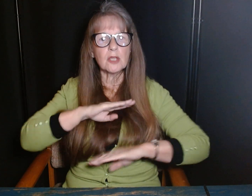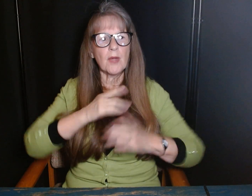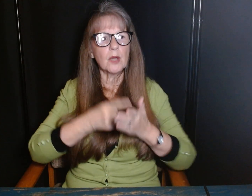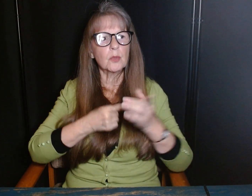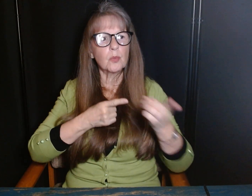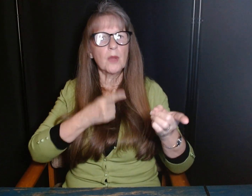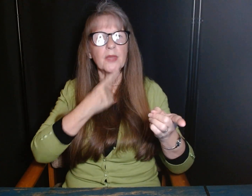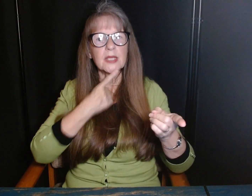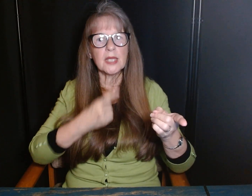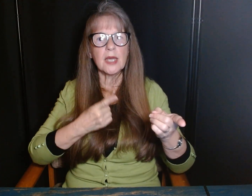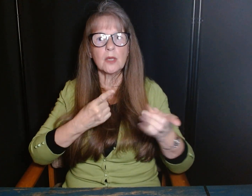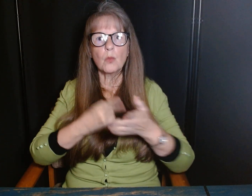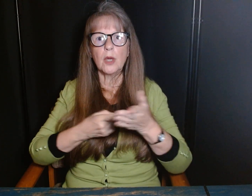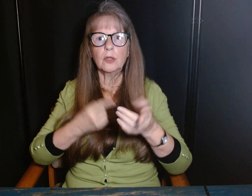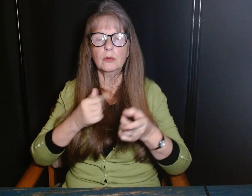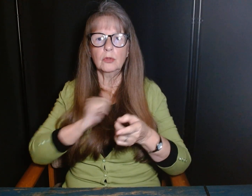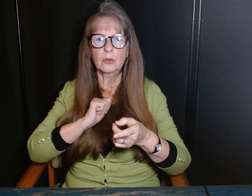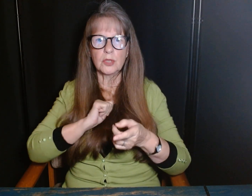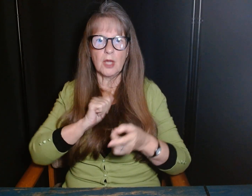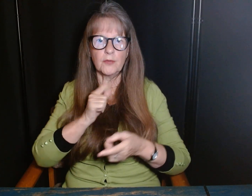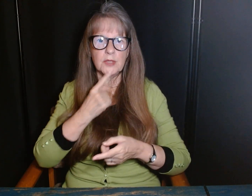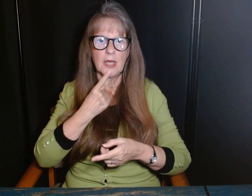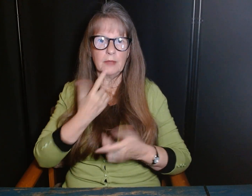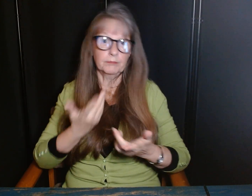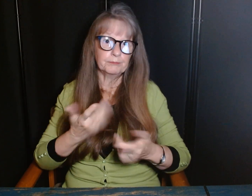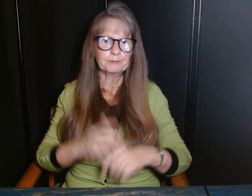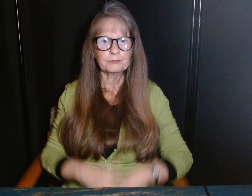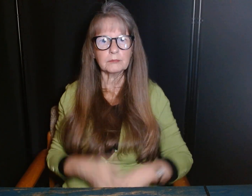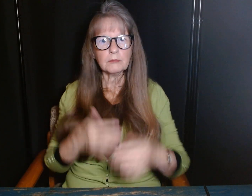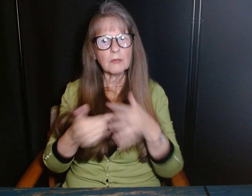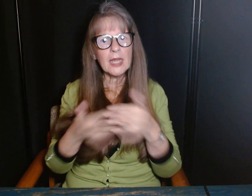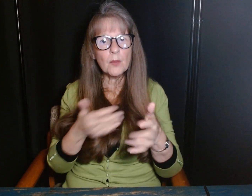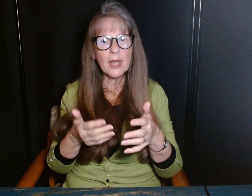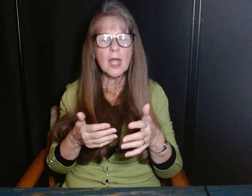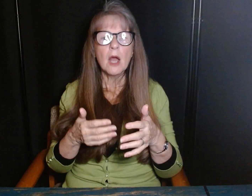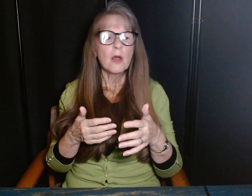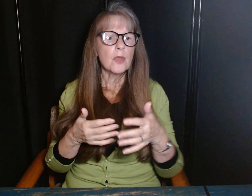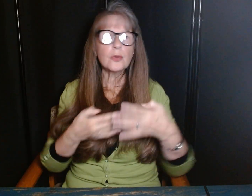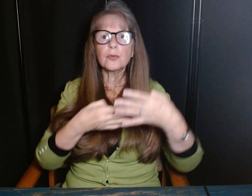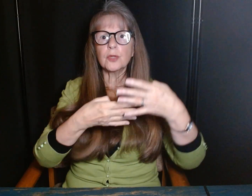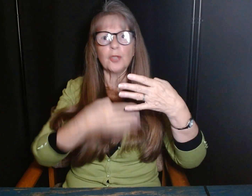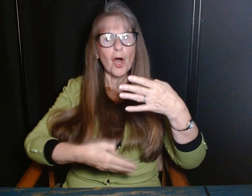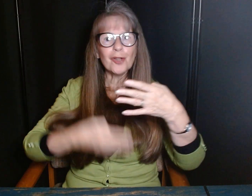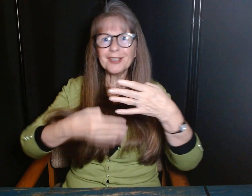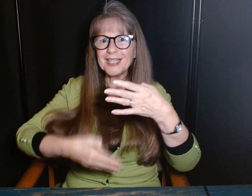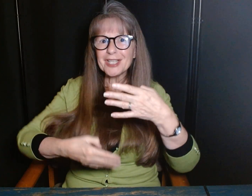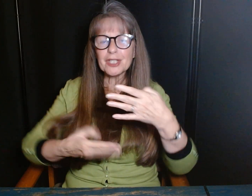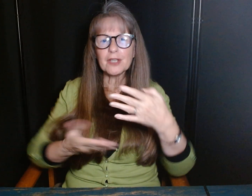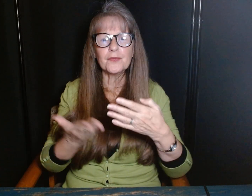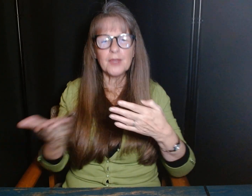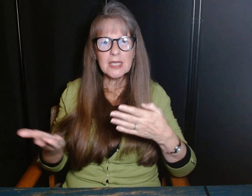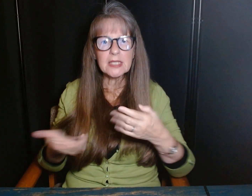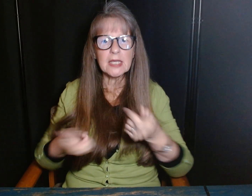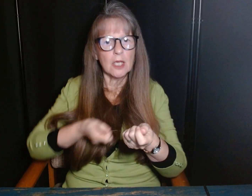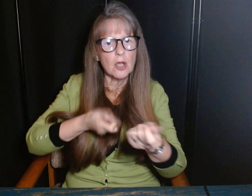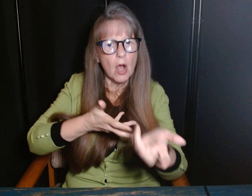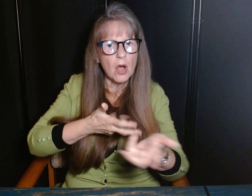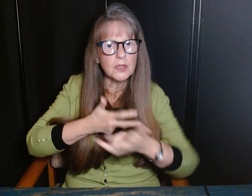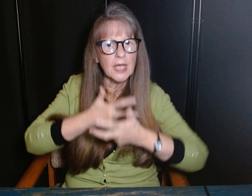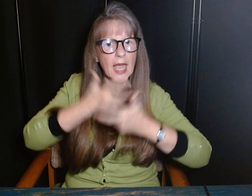with what they said and what yourself said. Anyway, those are the long list of things that can cause